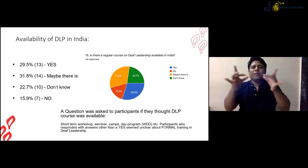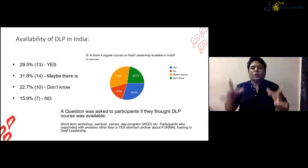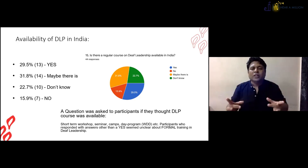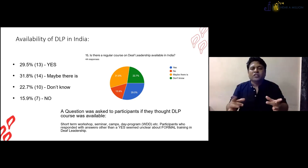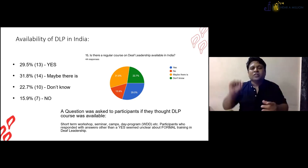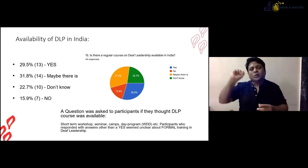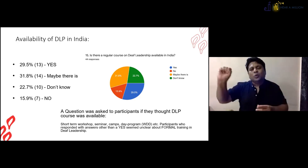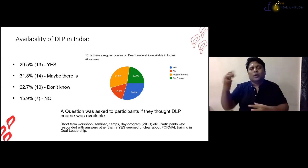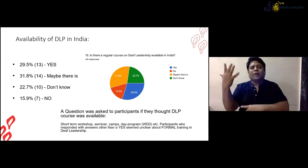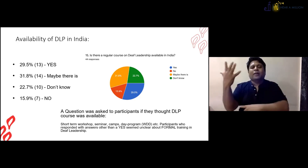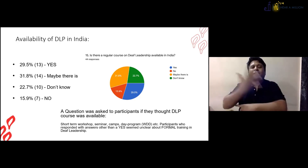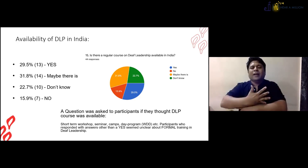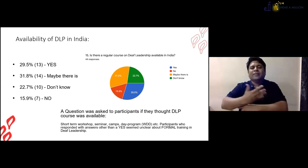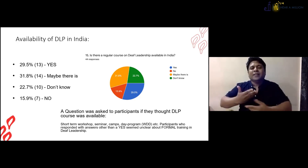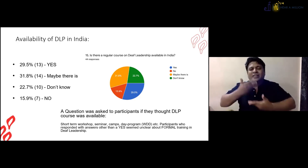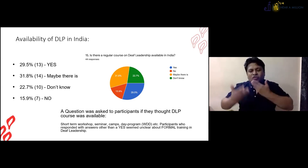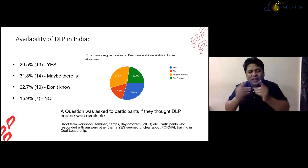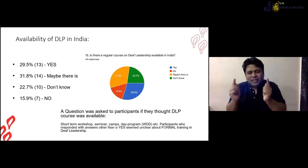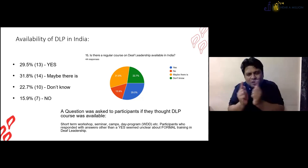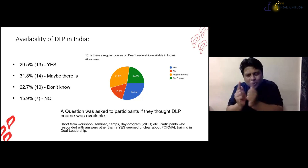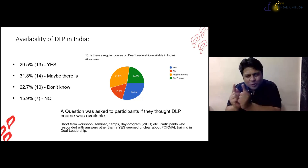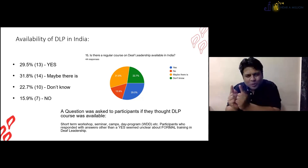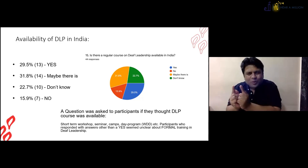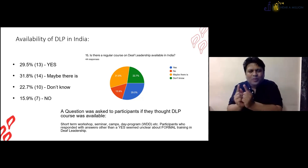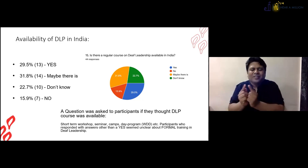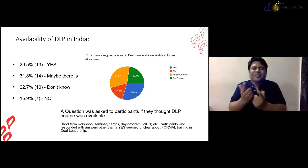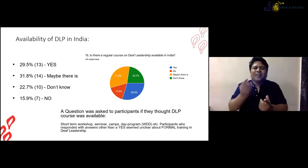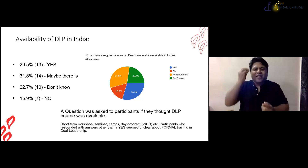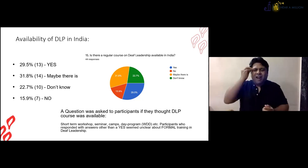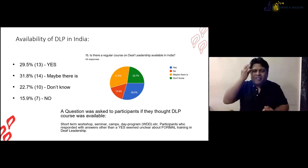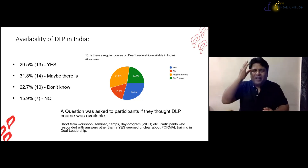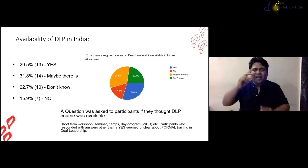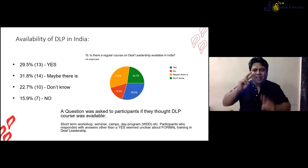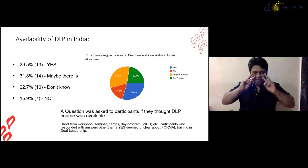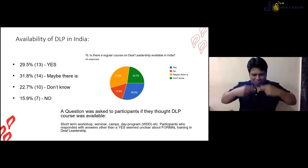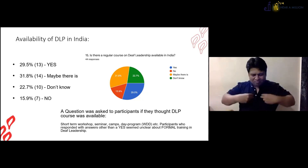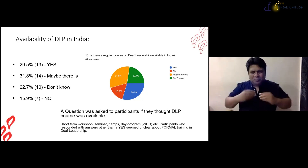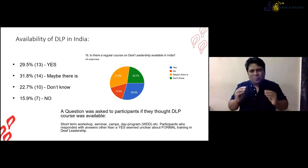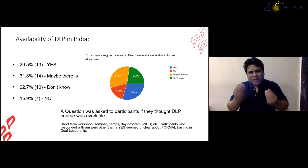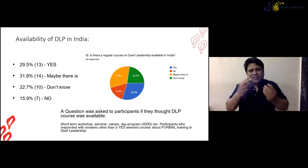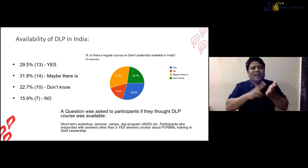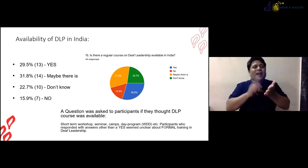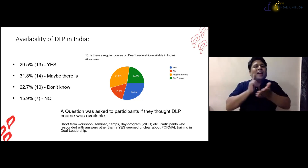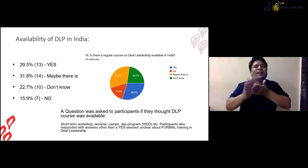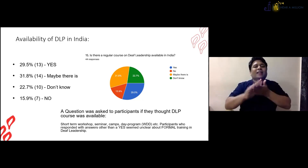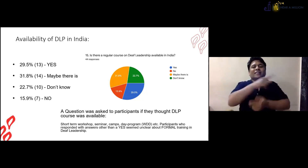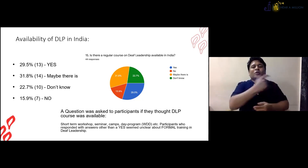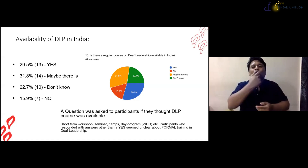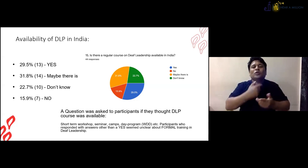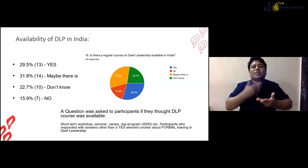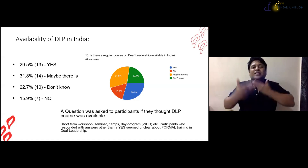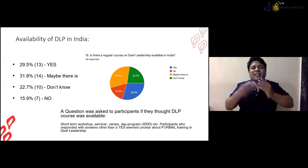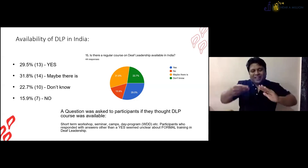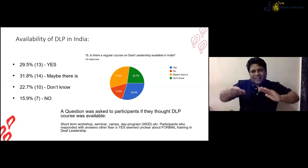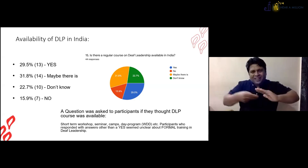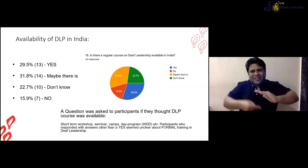like Deaf Enable Foundation has their own 5-day course, short-term training, awareness building, self-reflection.